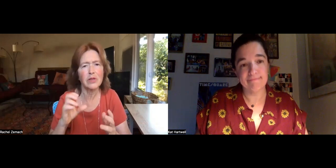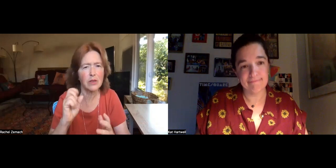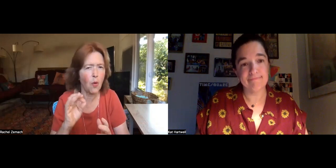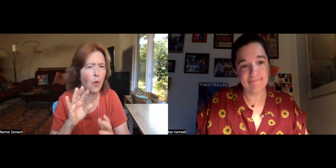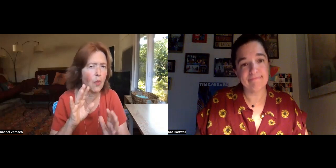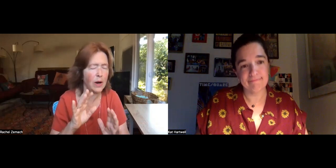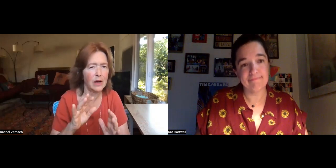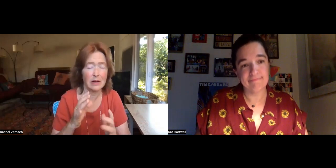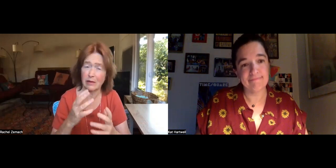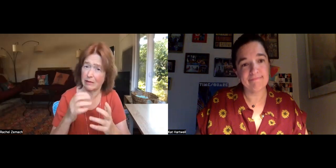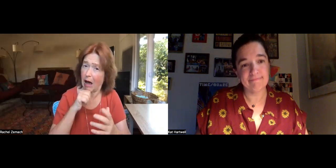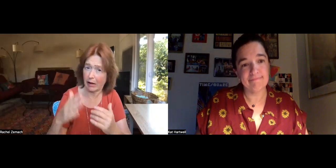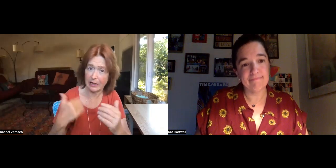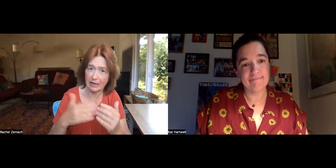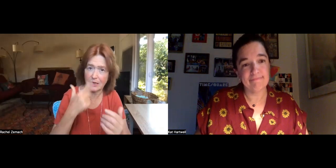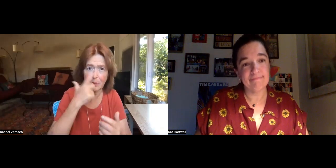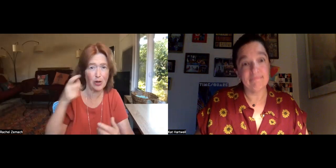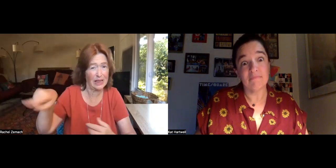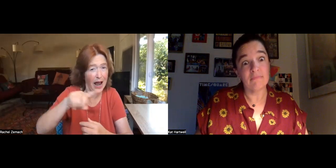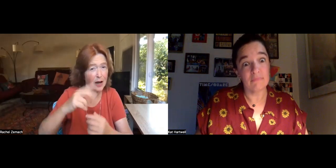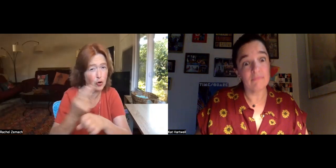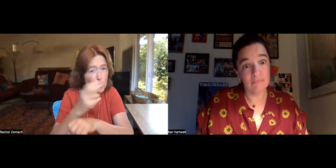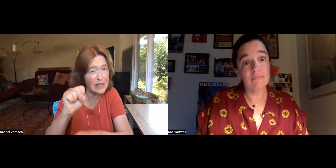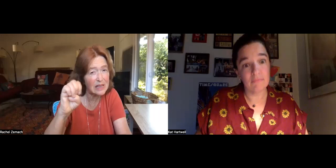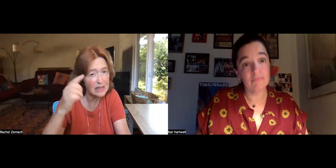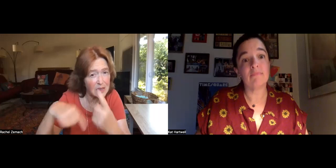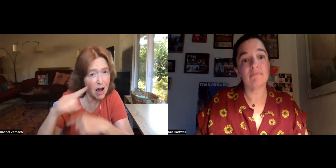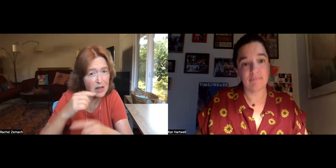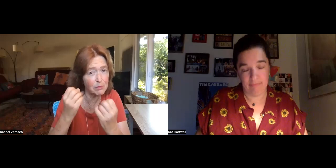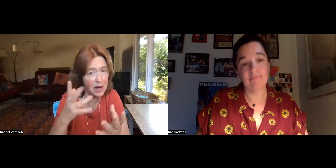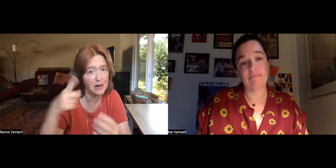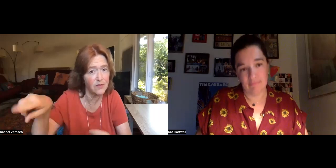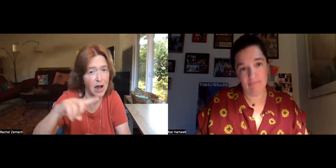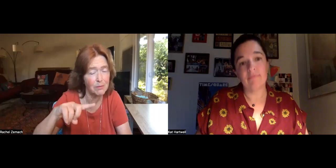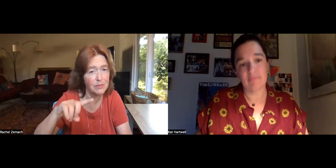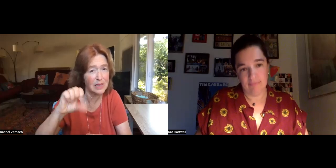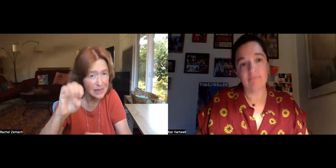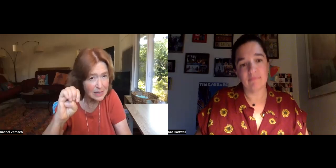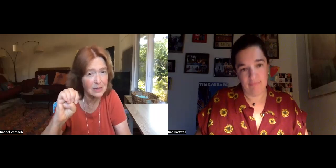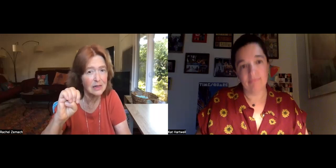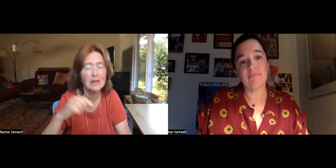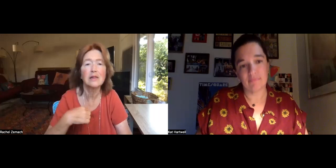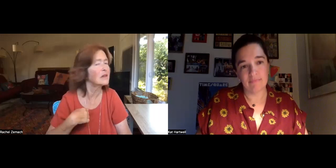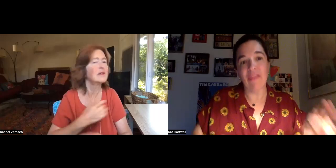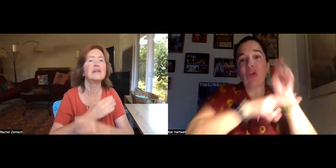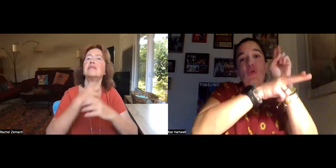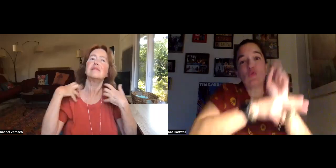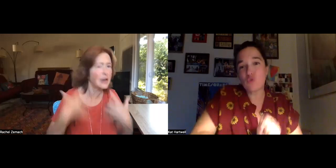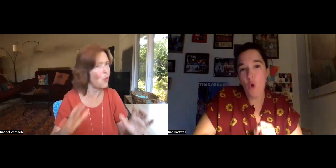So, not easy, because they you see them, many of them. See. They're new to me,